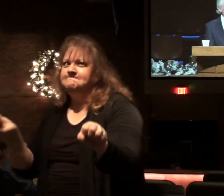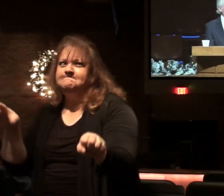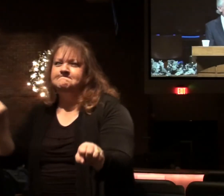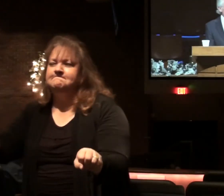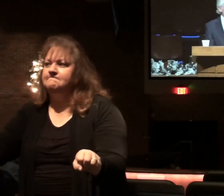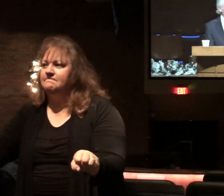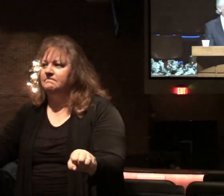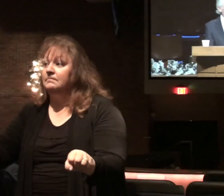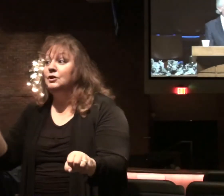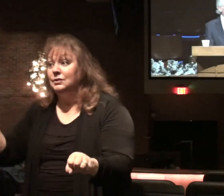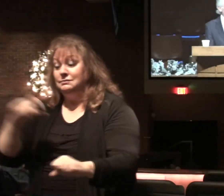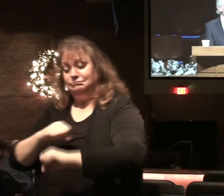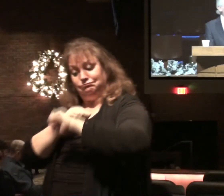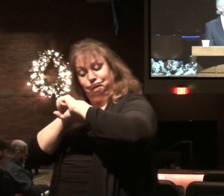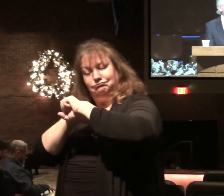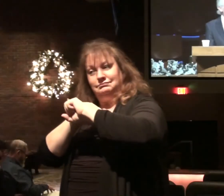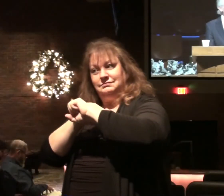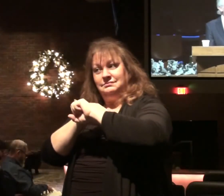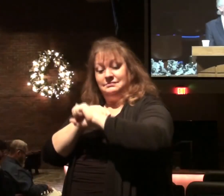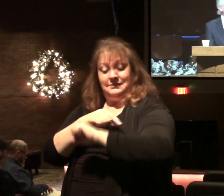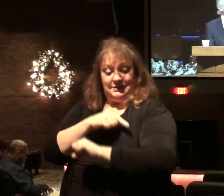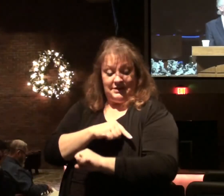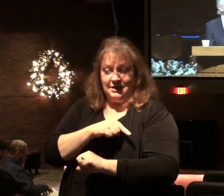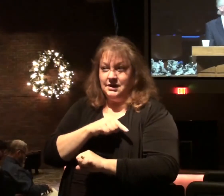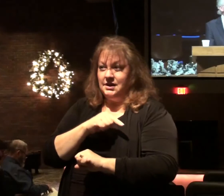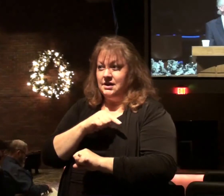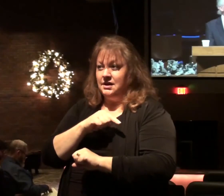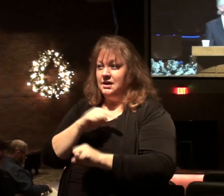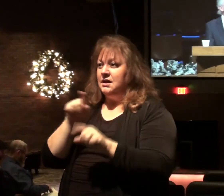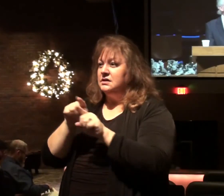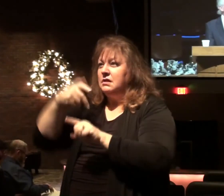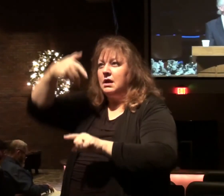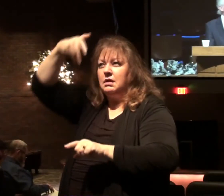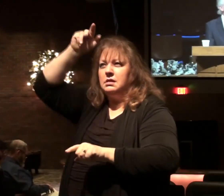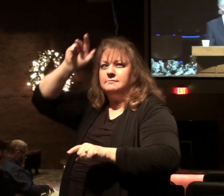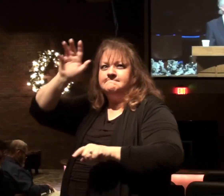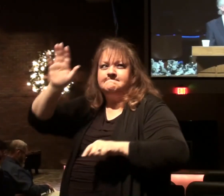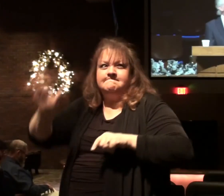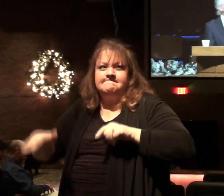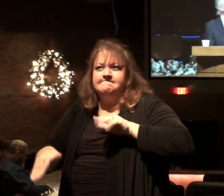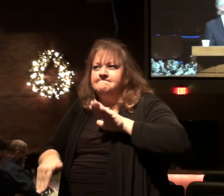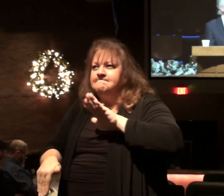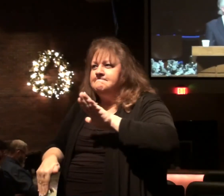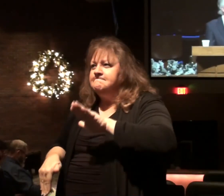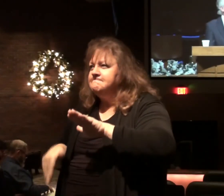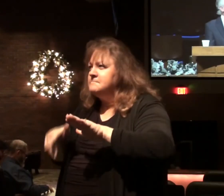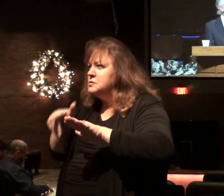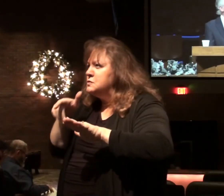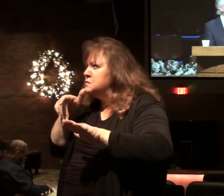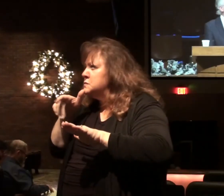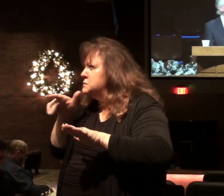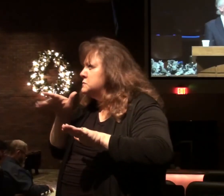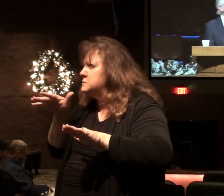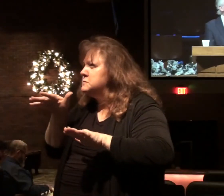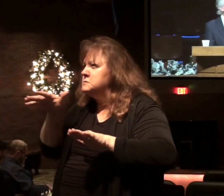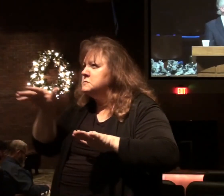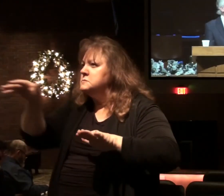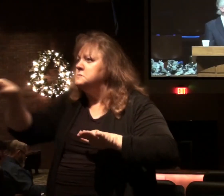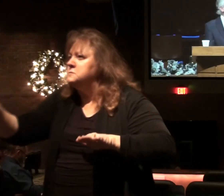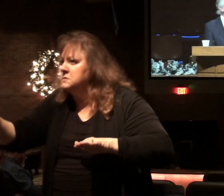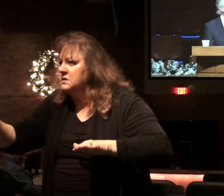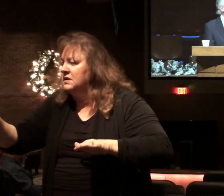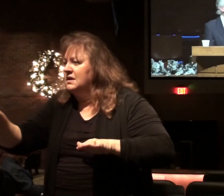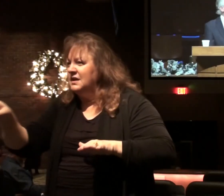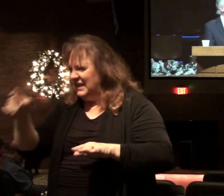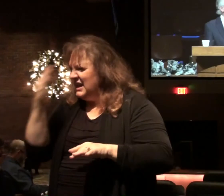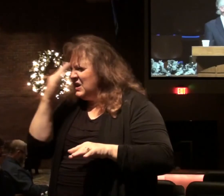guard. Your adversary, the devil, goes about as a roaring lion, seeking someone to devour. He hasn't lost sight of